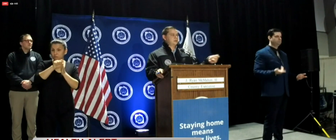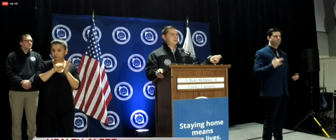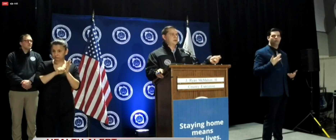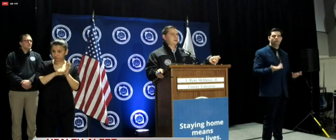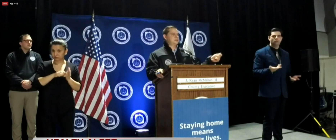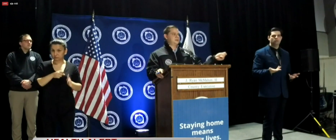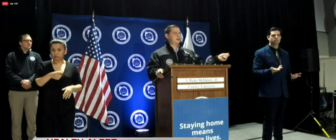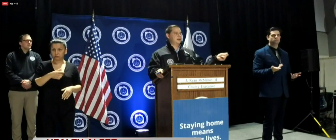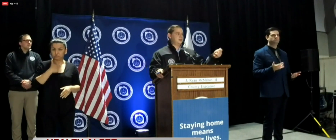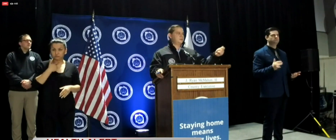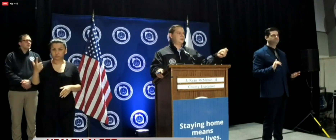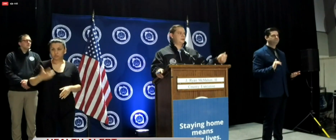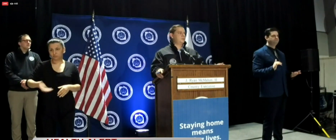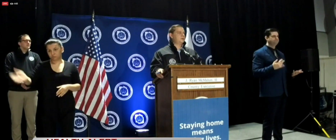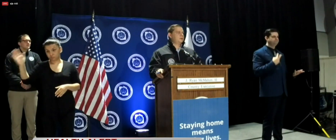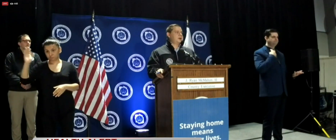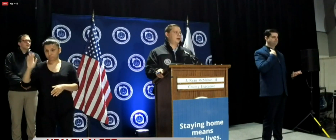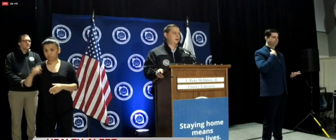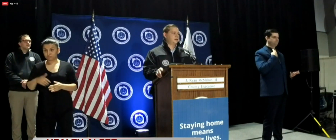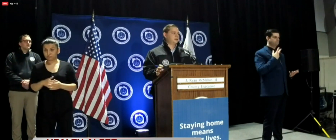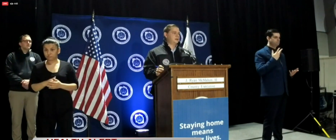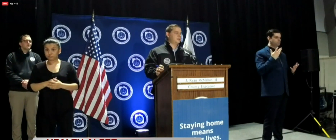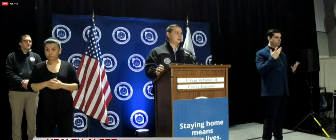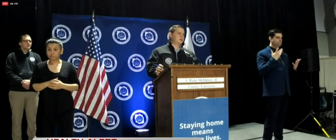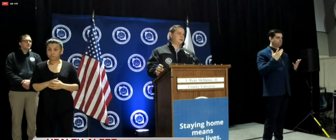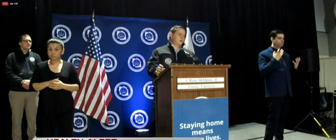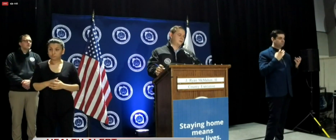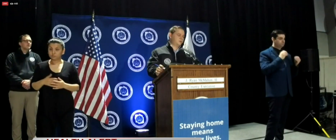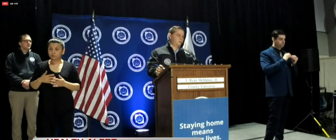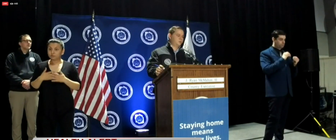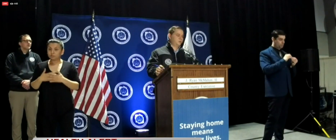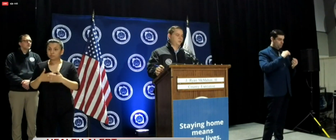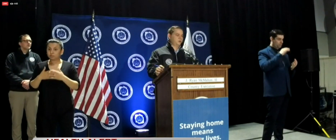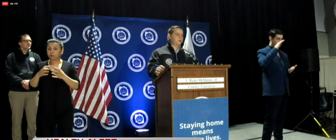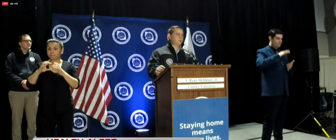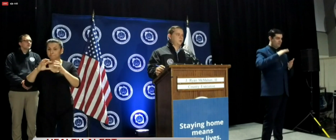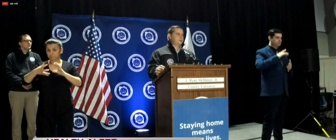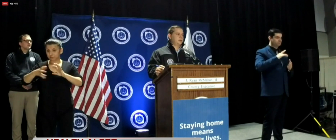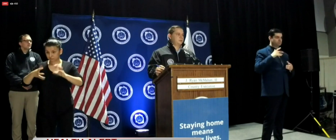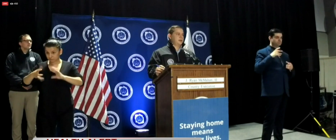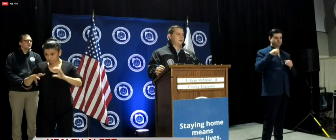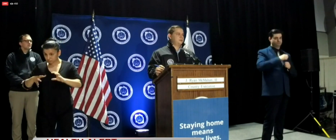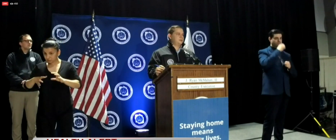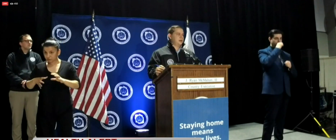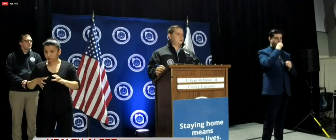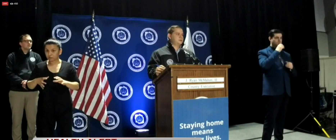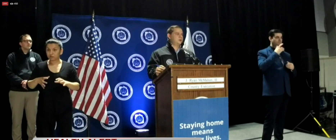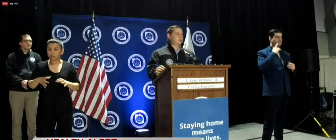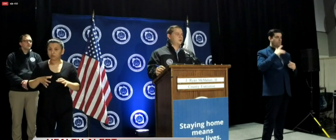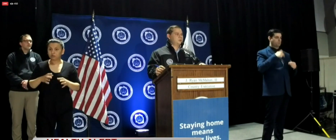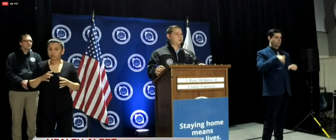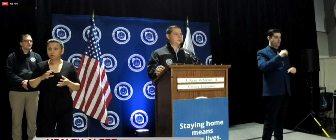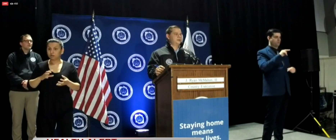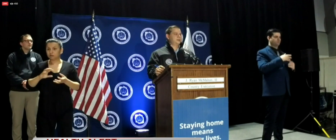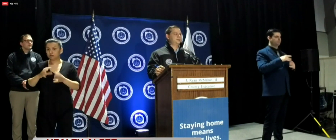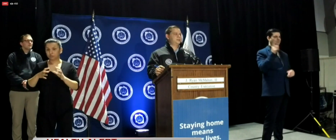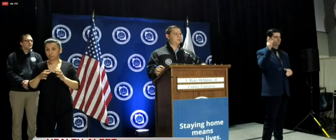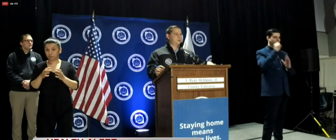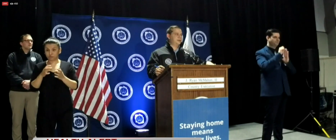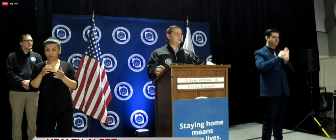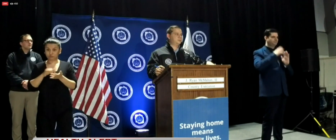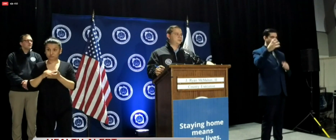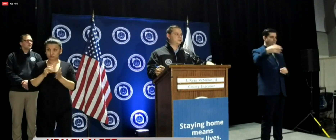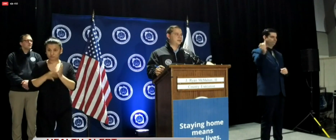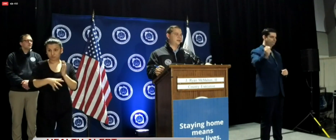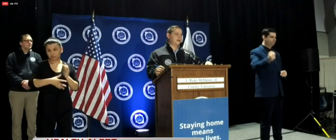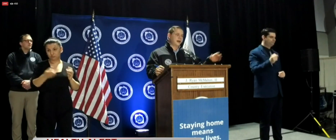and the state ended up getting them. And then we feel pretty good where we stand with that now. So when we've been getting leads, we've